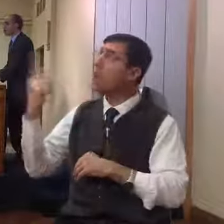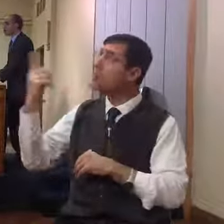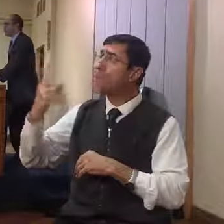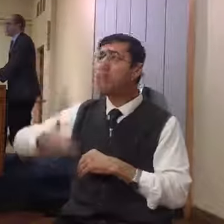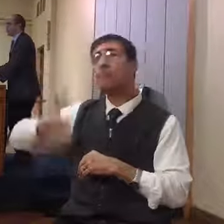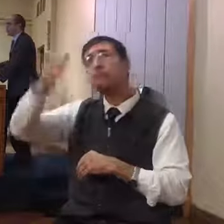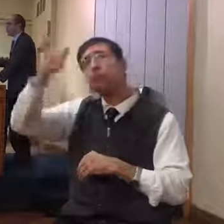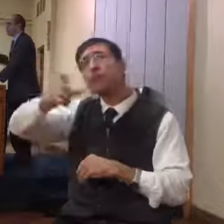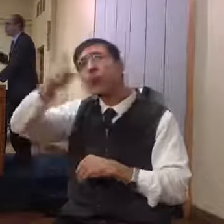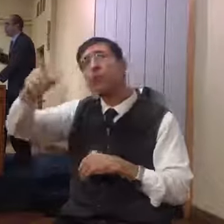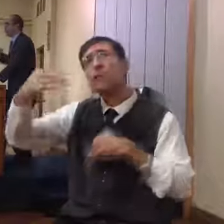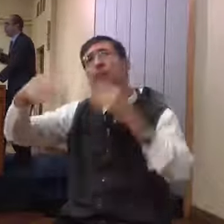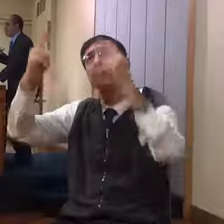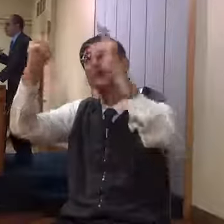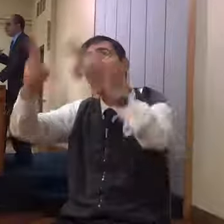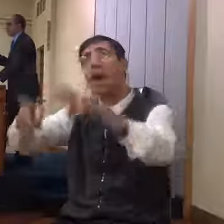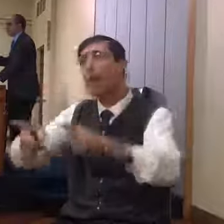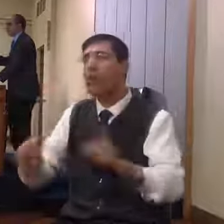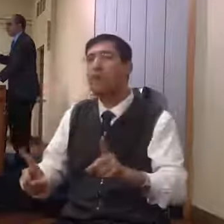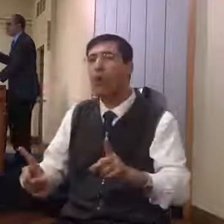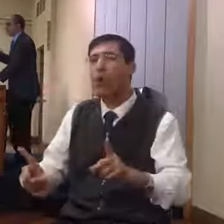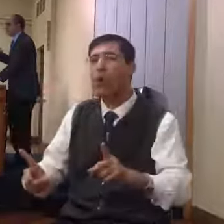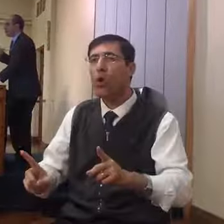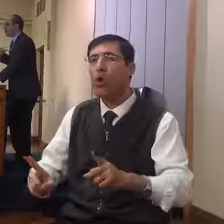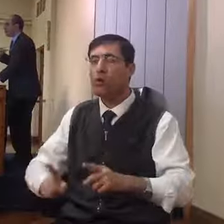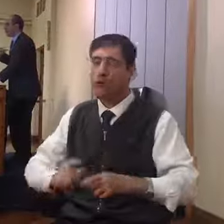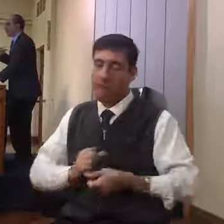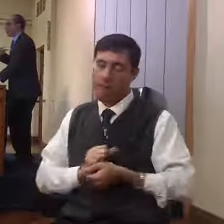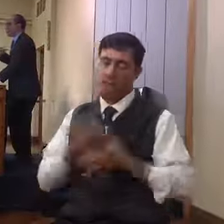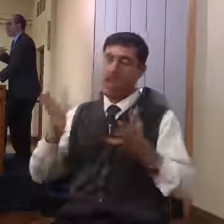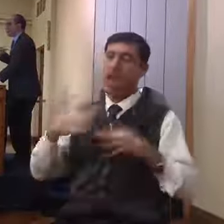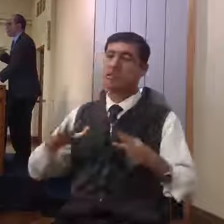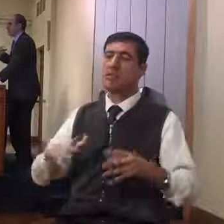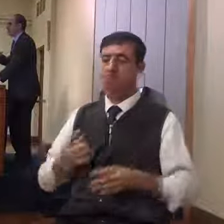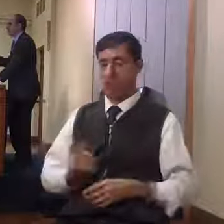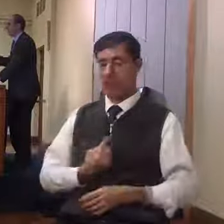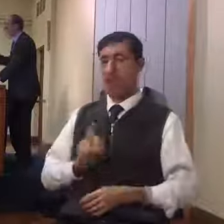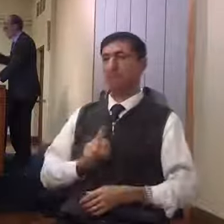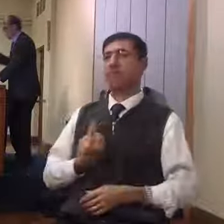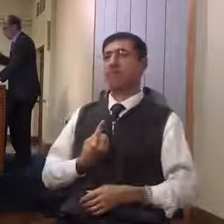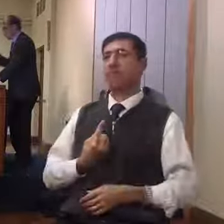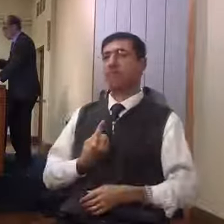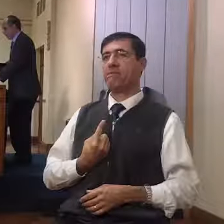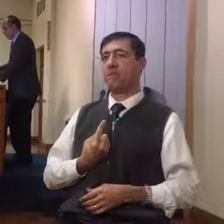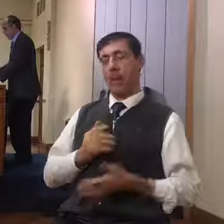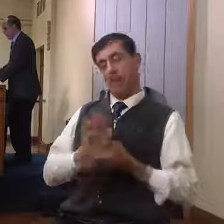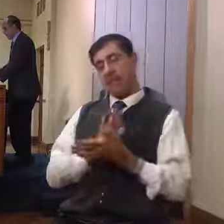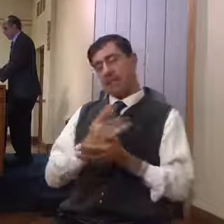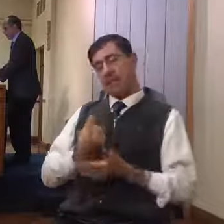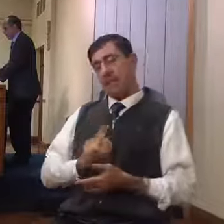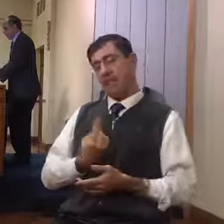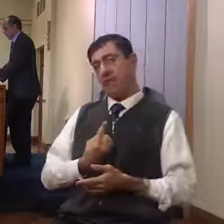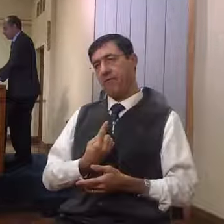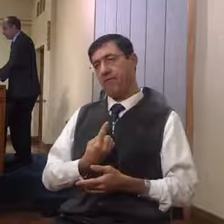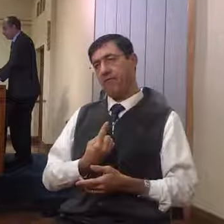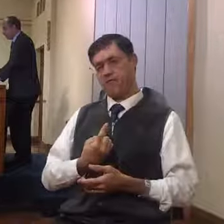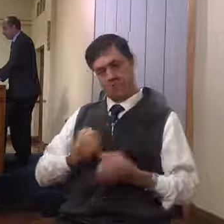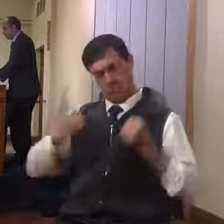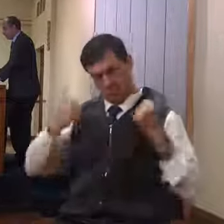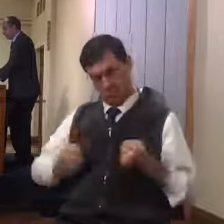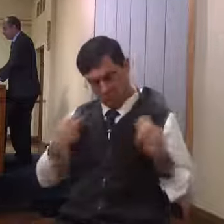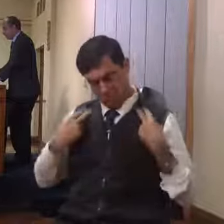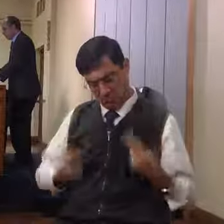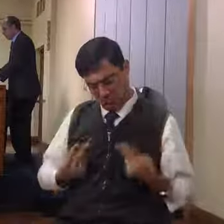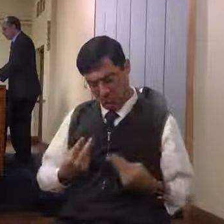free from free will, from self-pleasing, and from self-will. Without